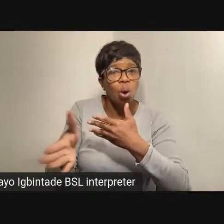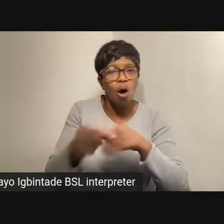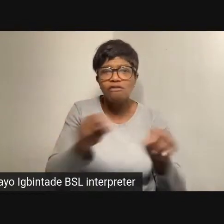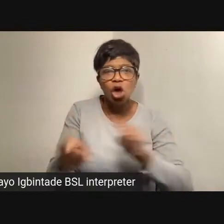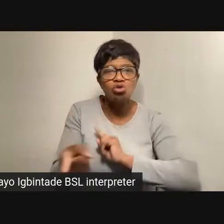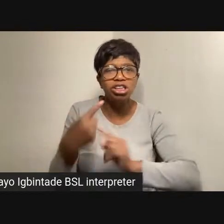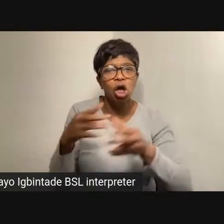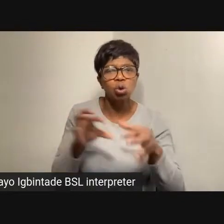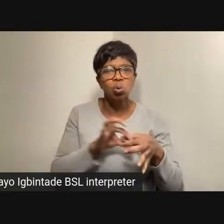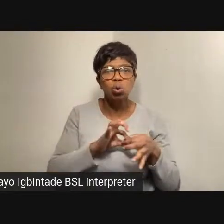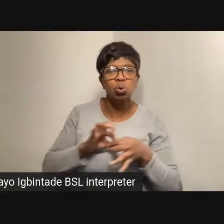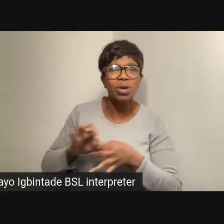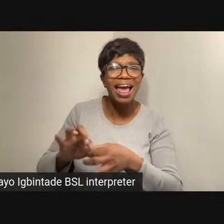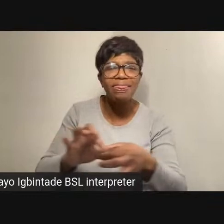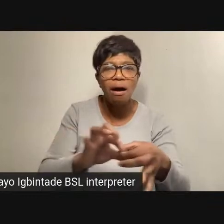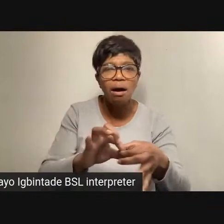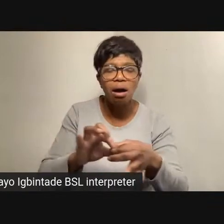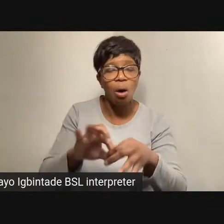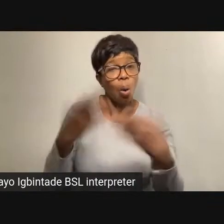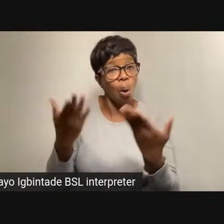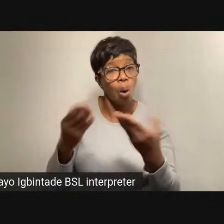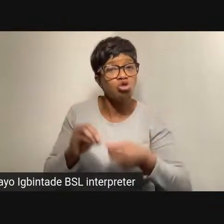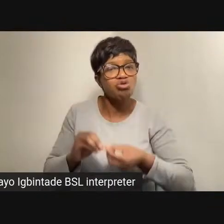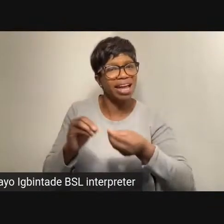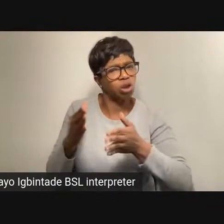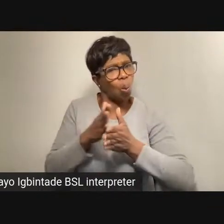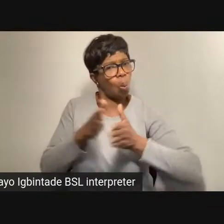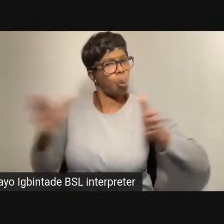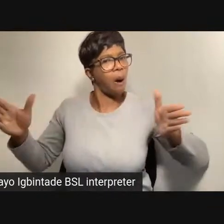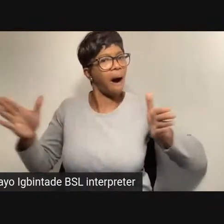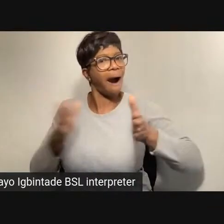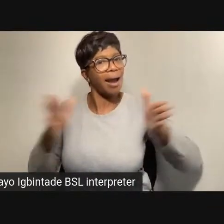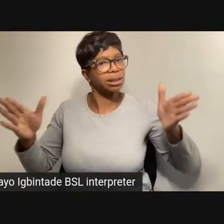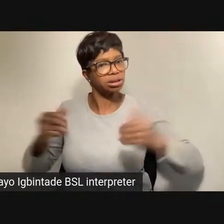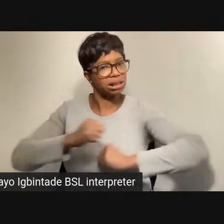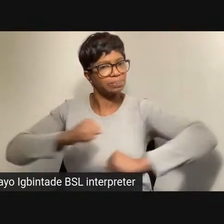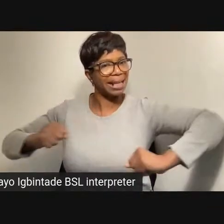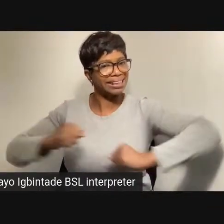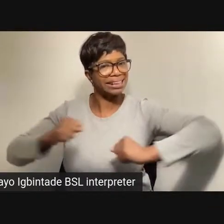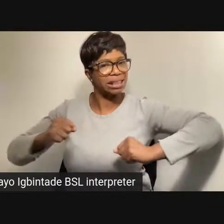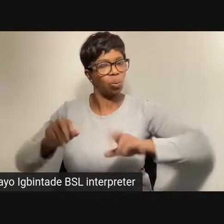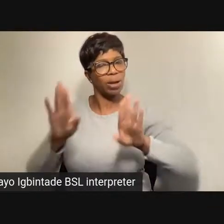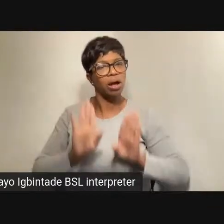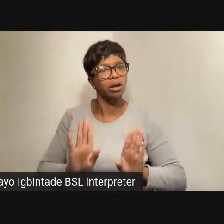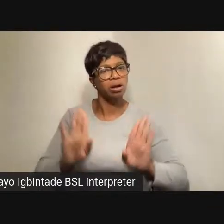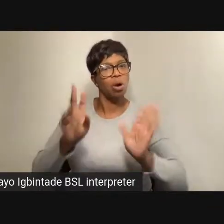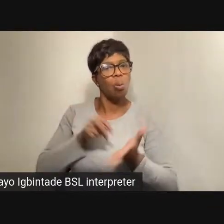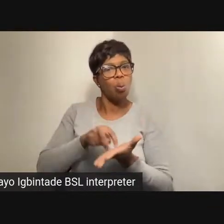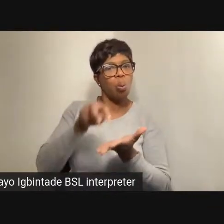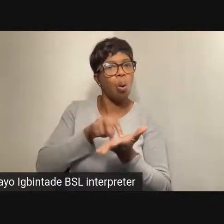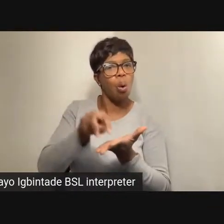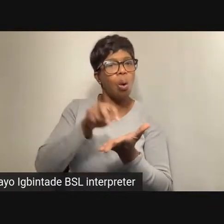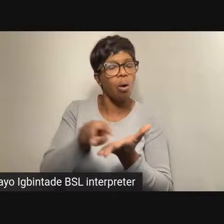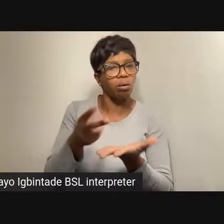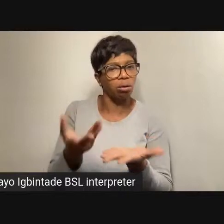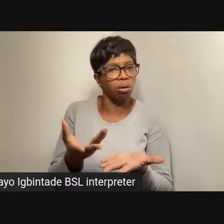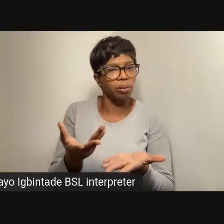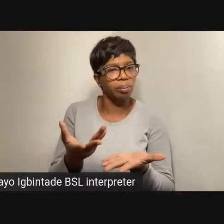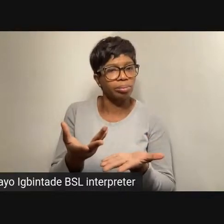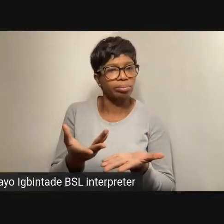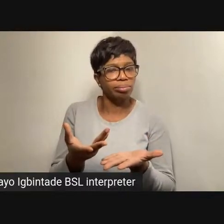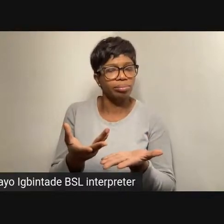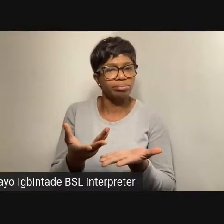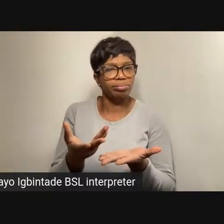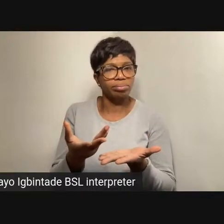or create wider spaces for us to walk through. We need, therefore, to